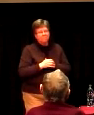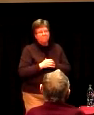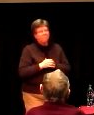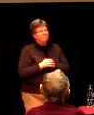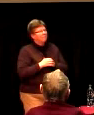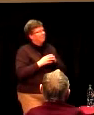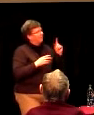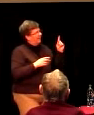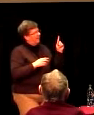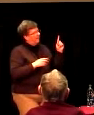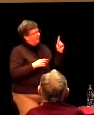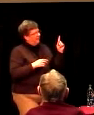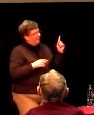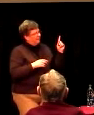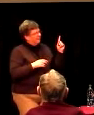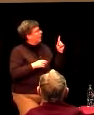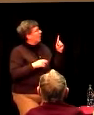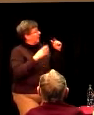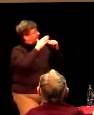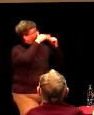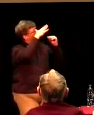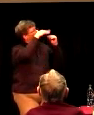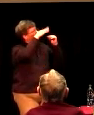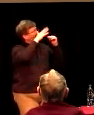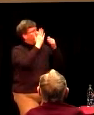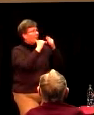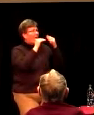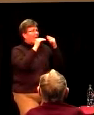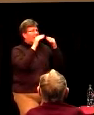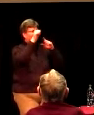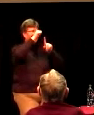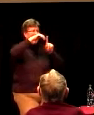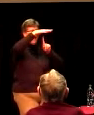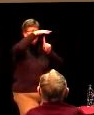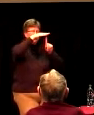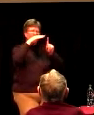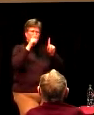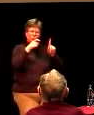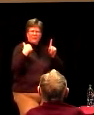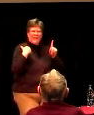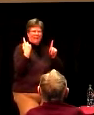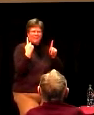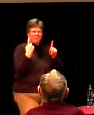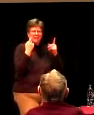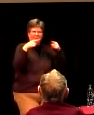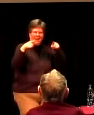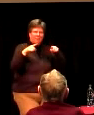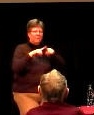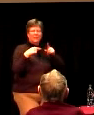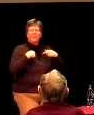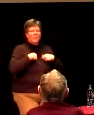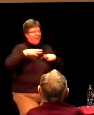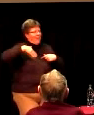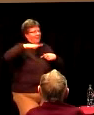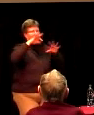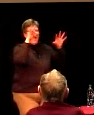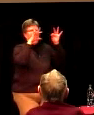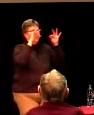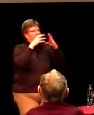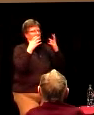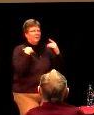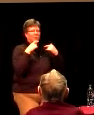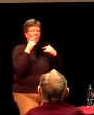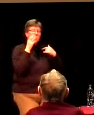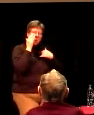So there should be some things going on in this upper part of the atmosphere, and yet we really haven't found very much. We knew that the